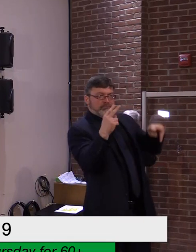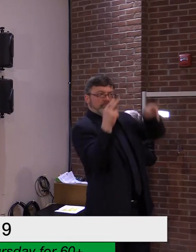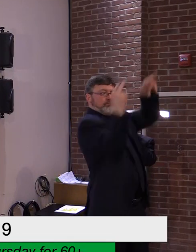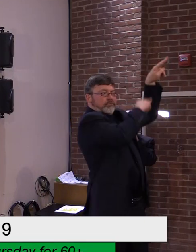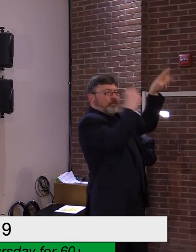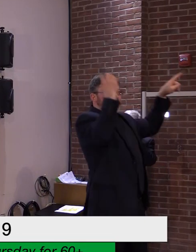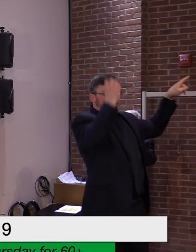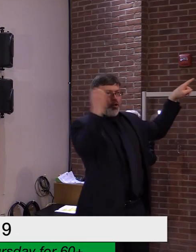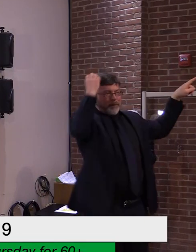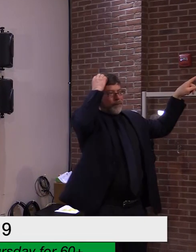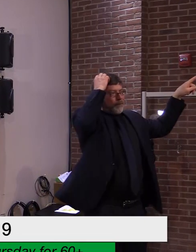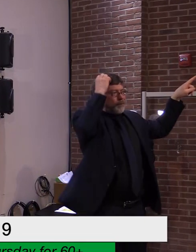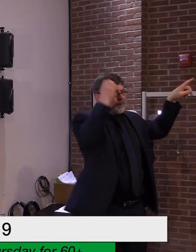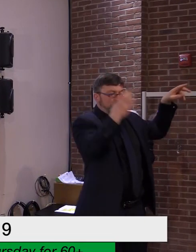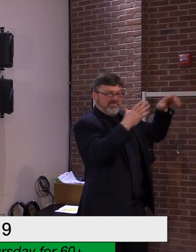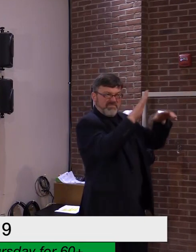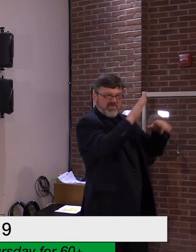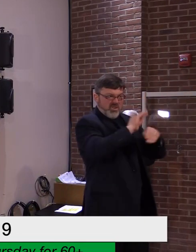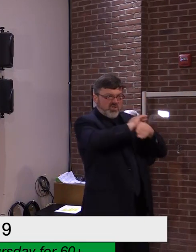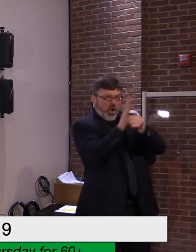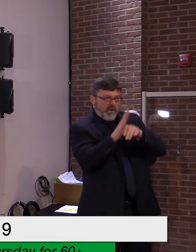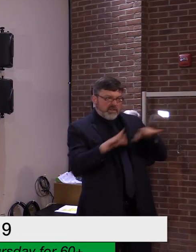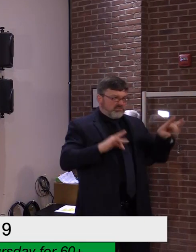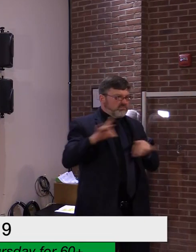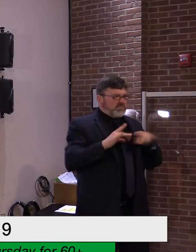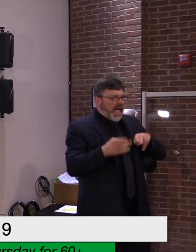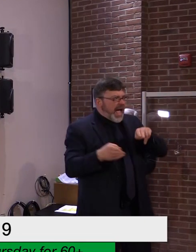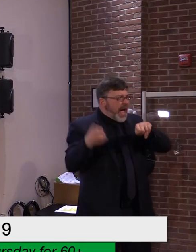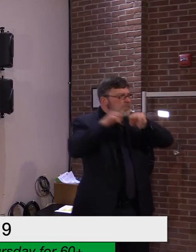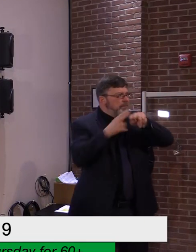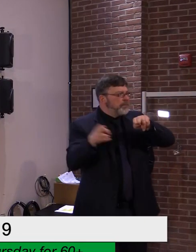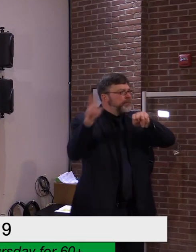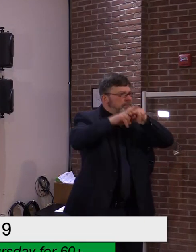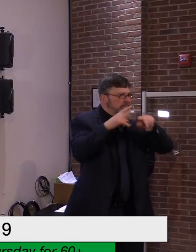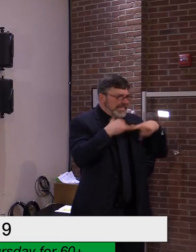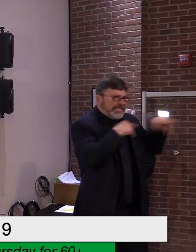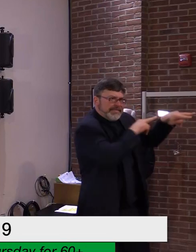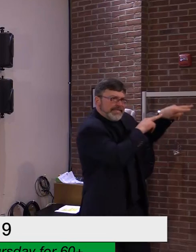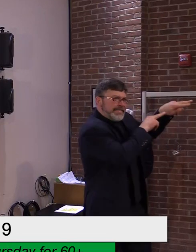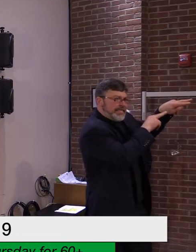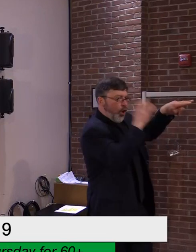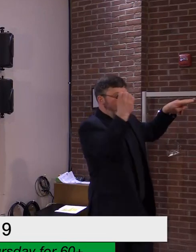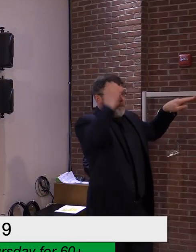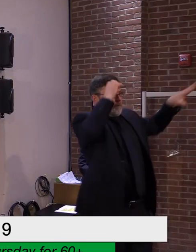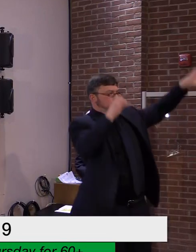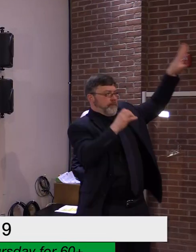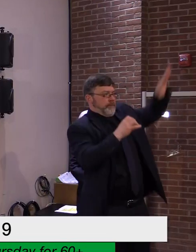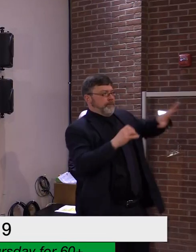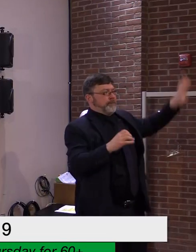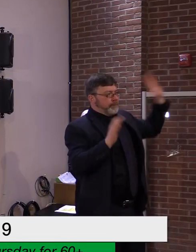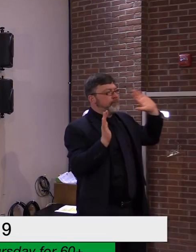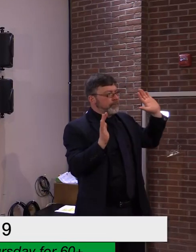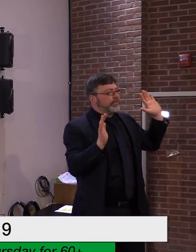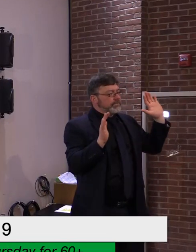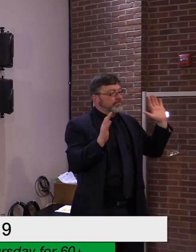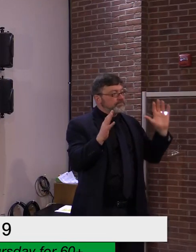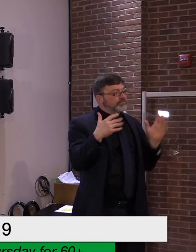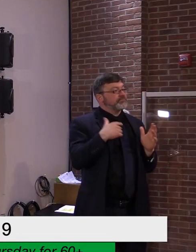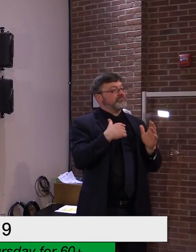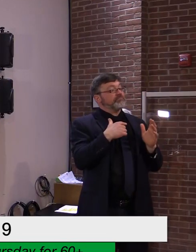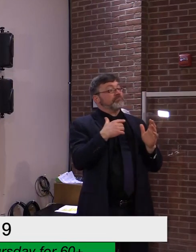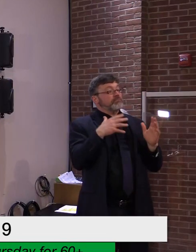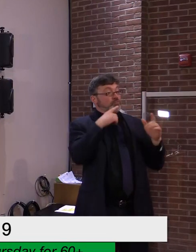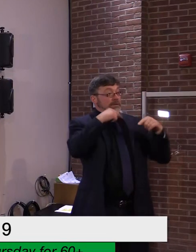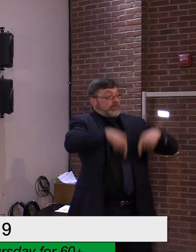rise in cases. But he also said it's important to note how much better we're doing here in the U.S.